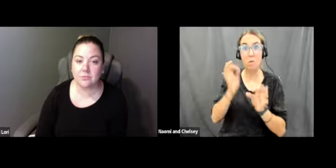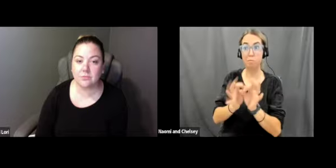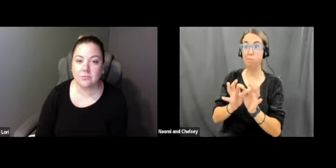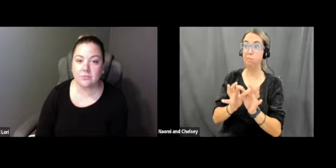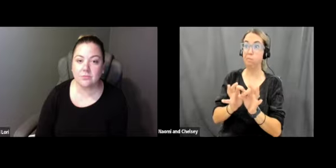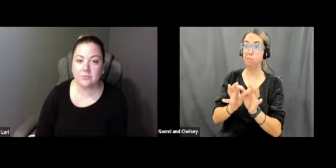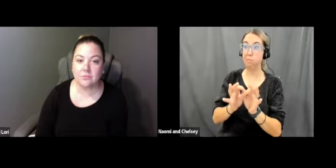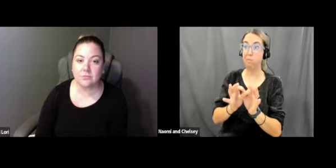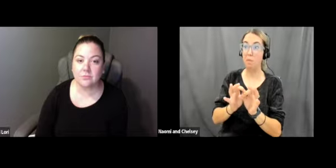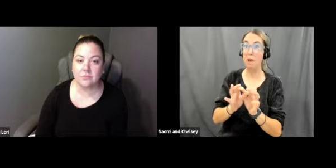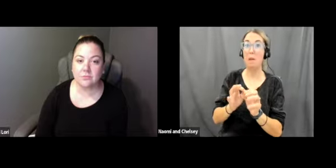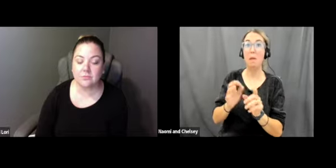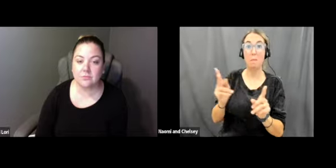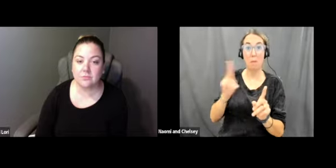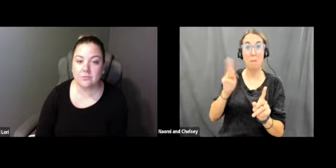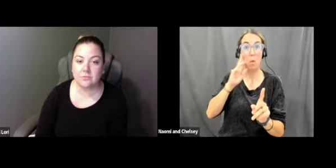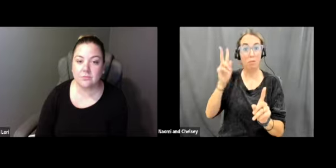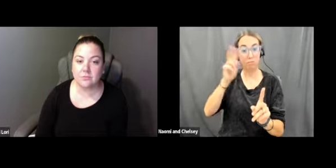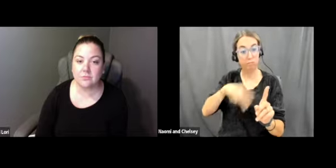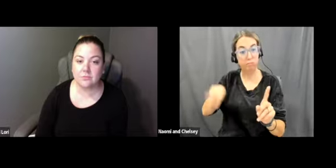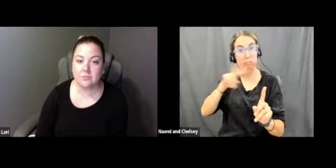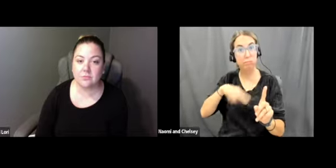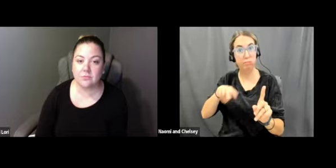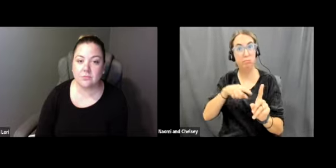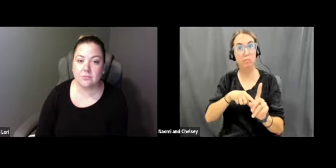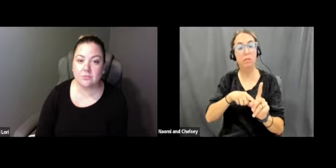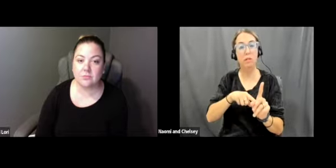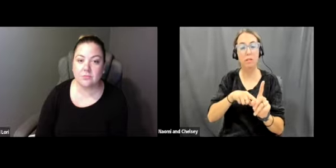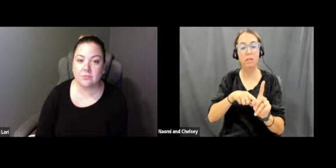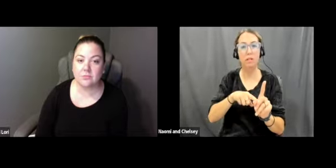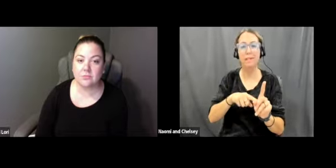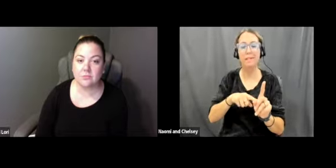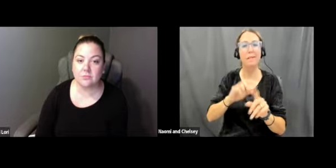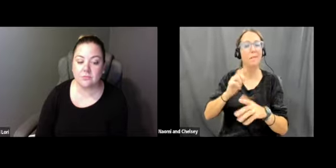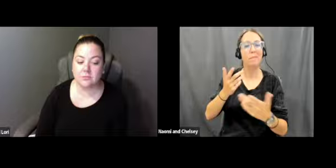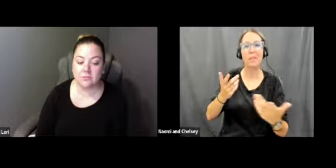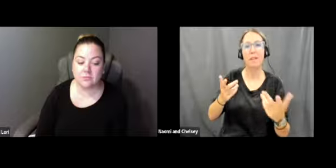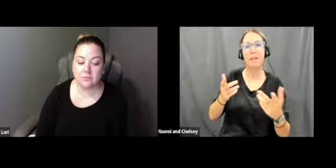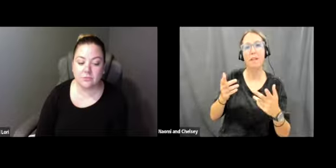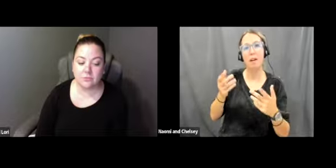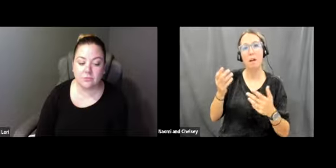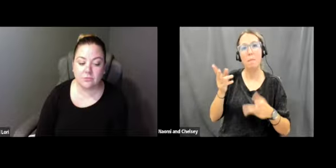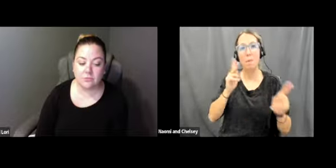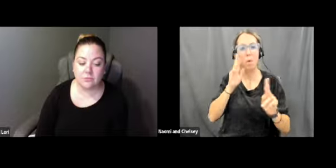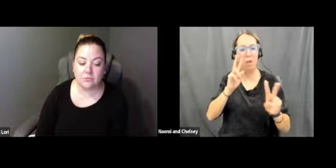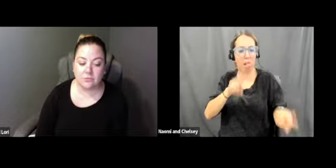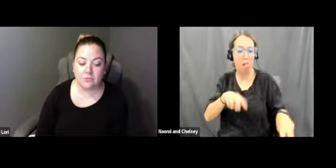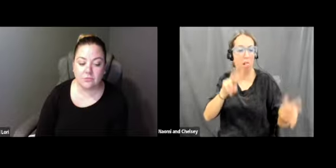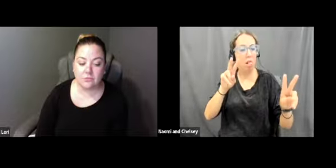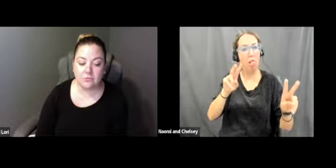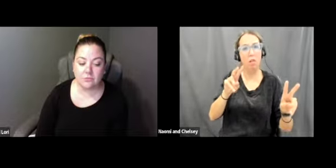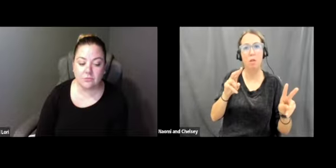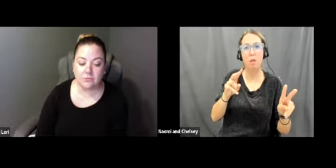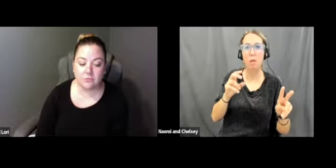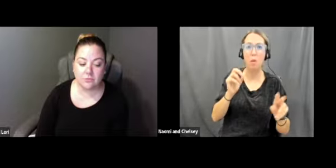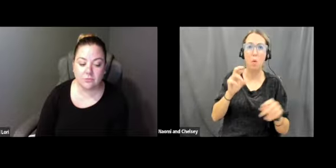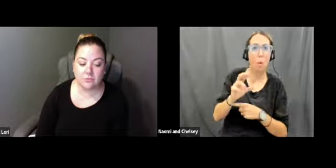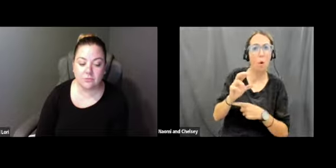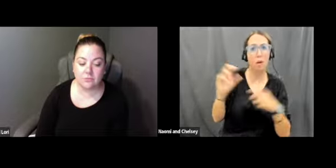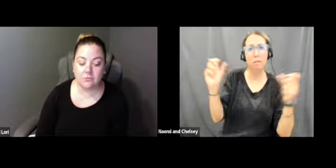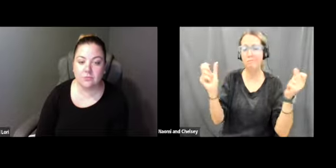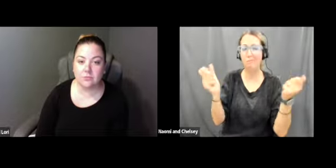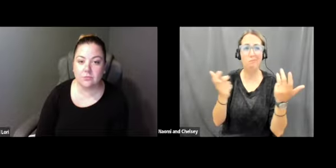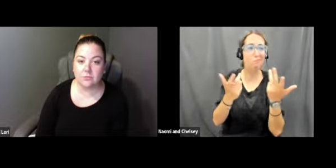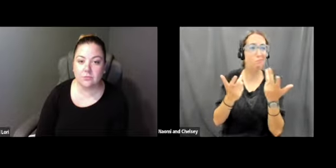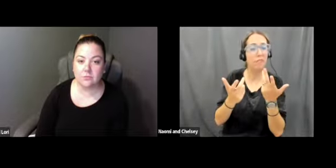take you seriously and based on how you look, or if you look like the part